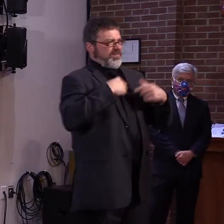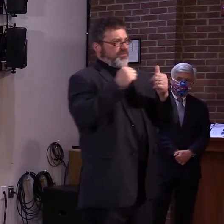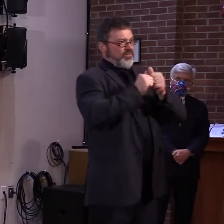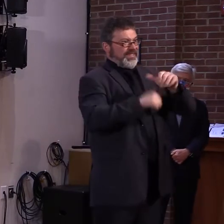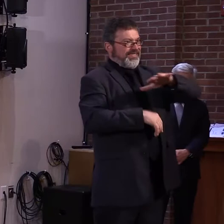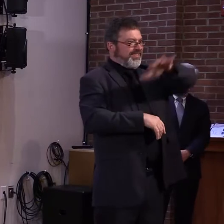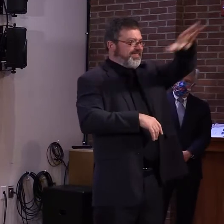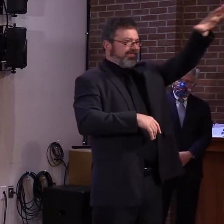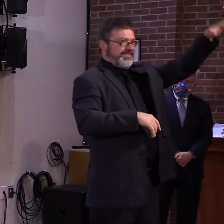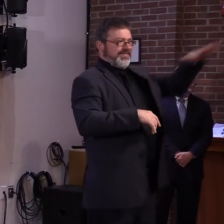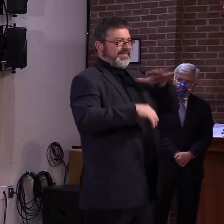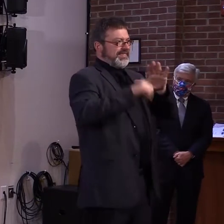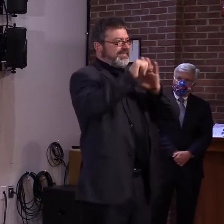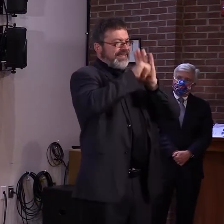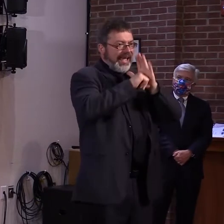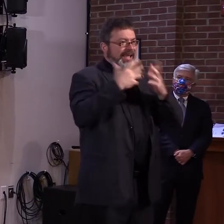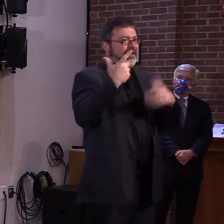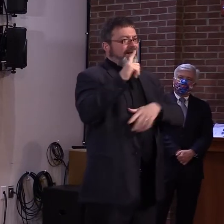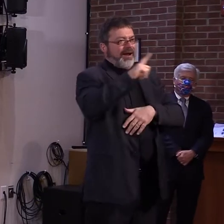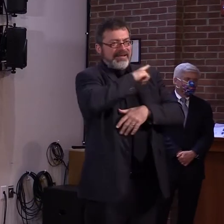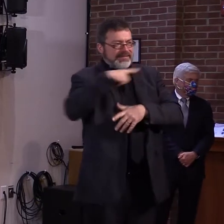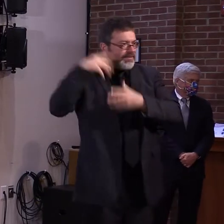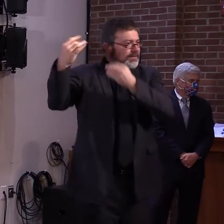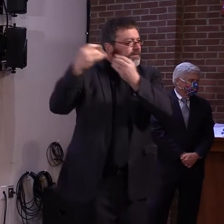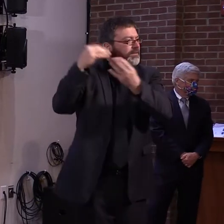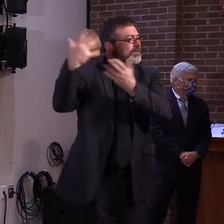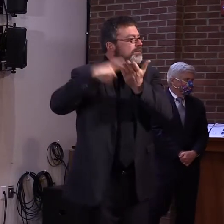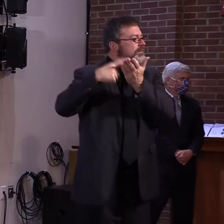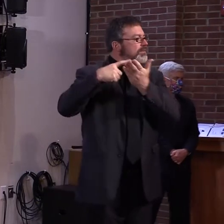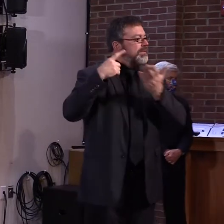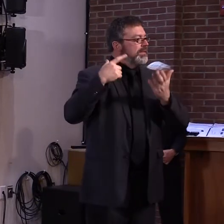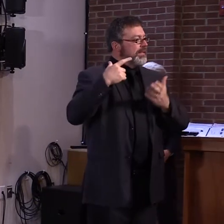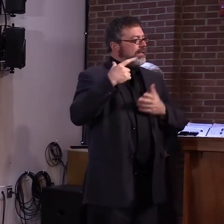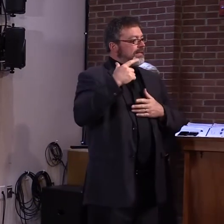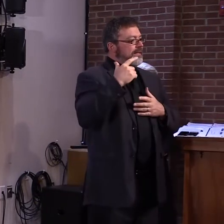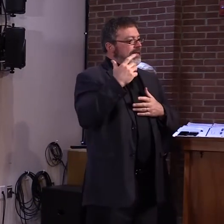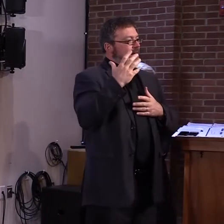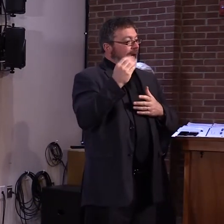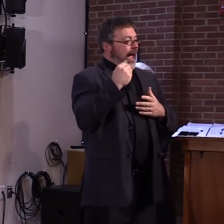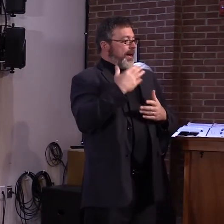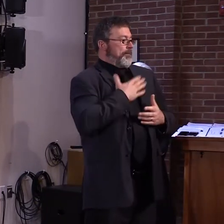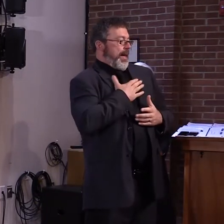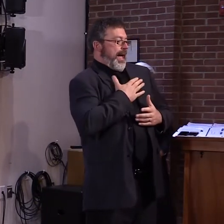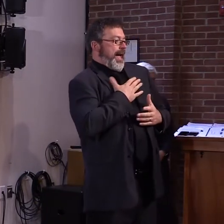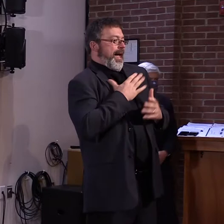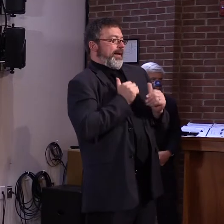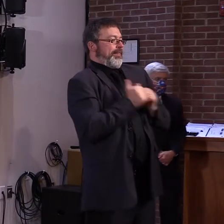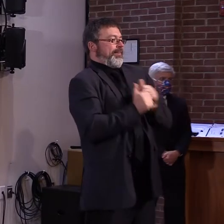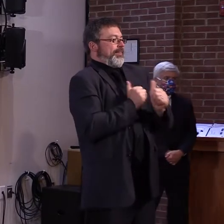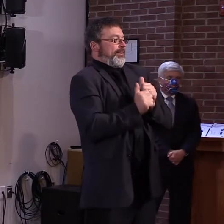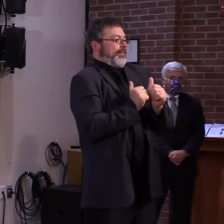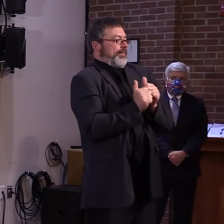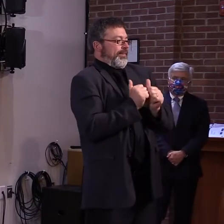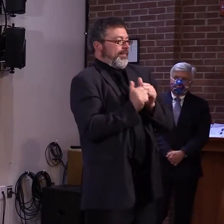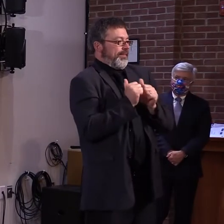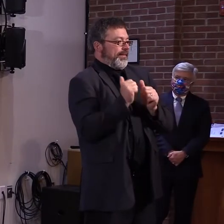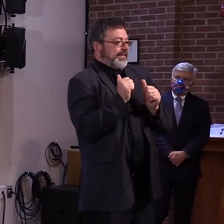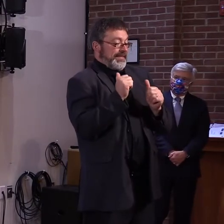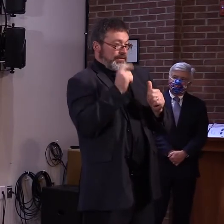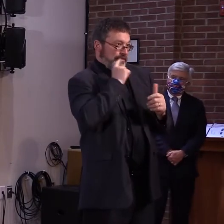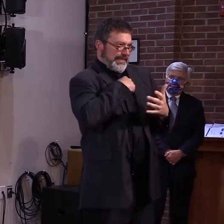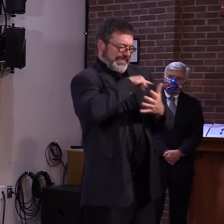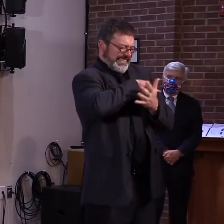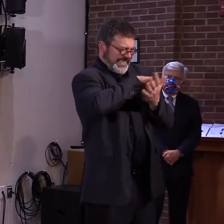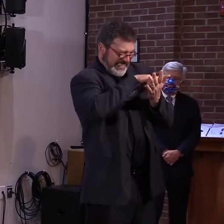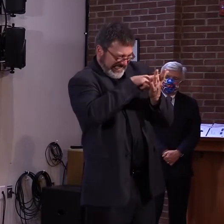time. There's a little campaign going on as well, but I do my best to listen. I could send a surrogate,